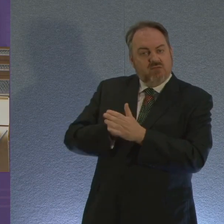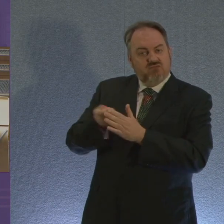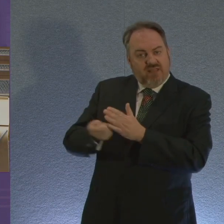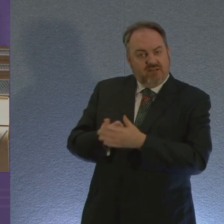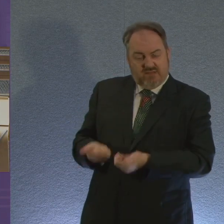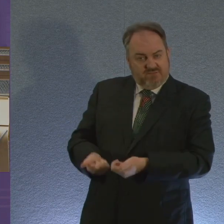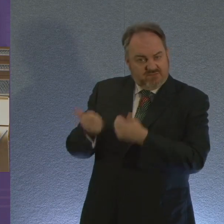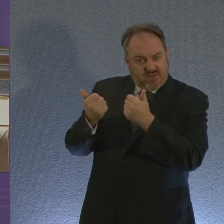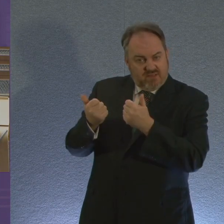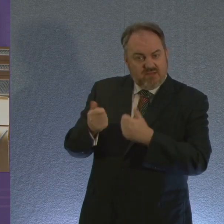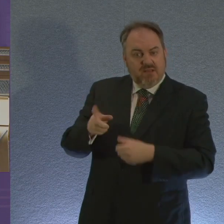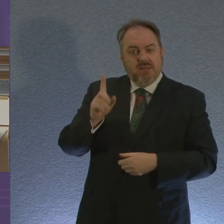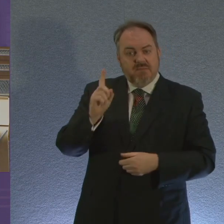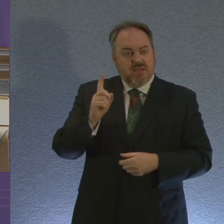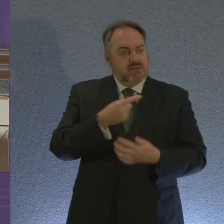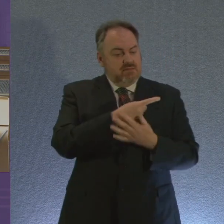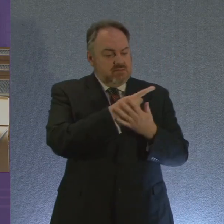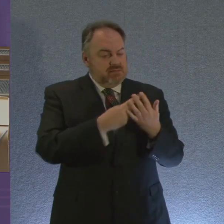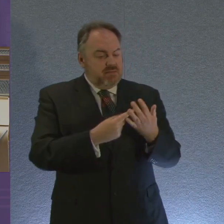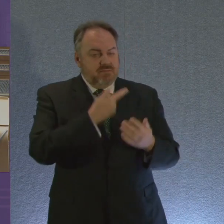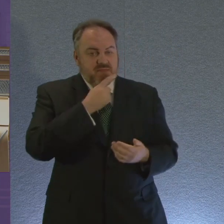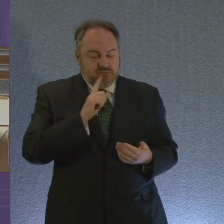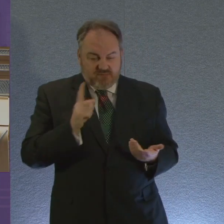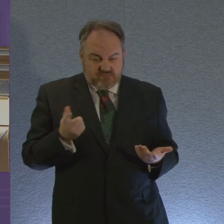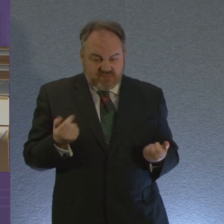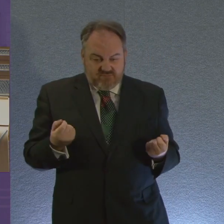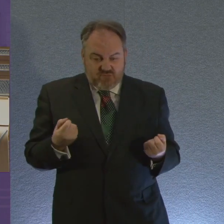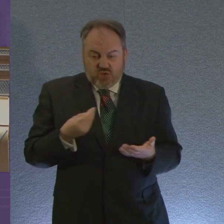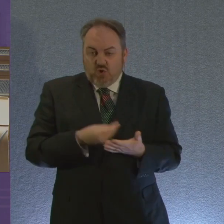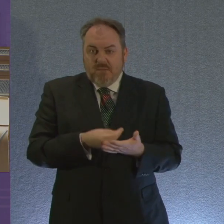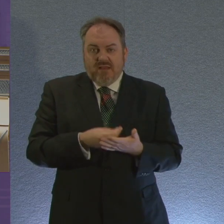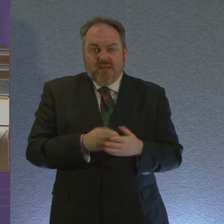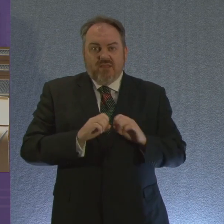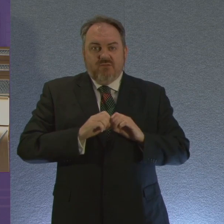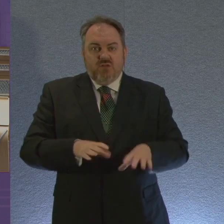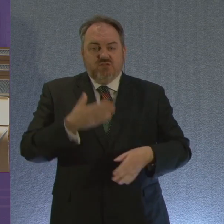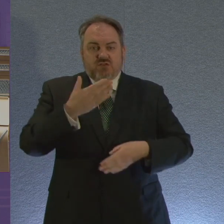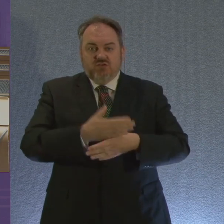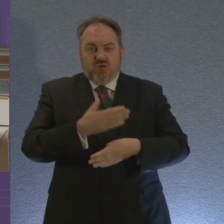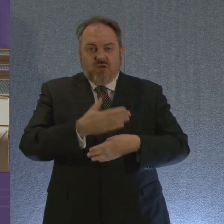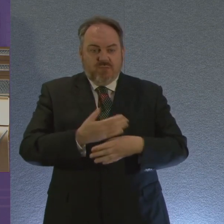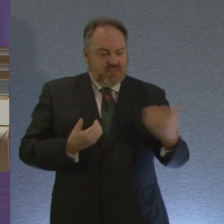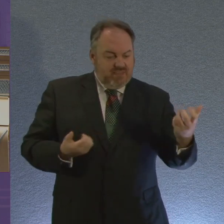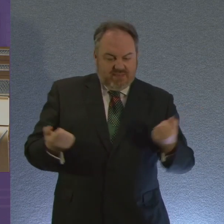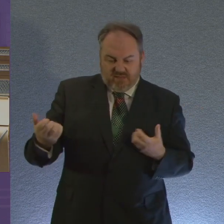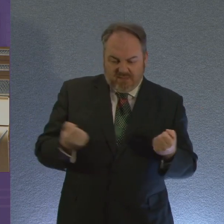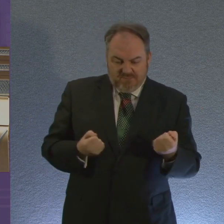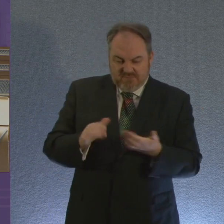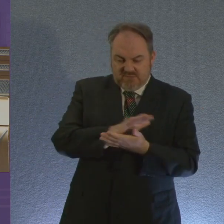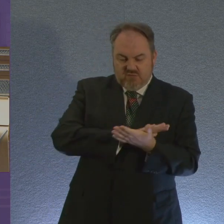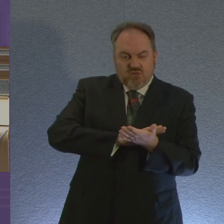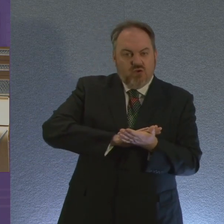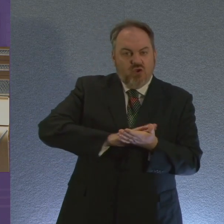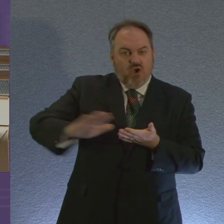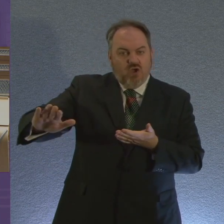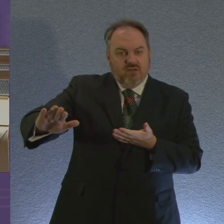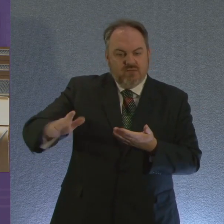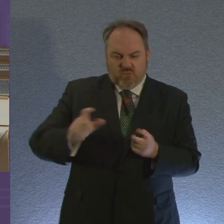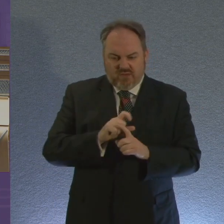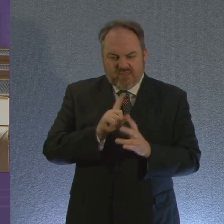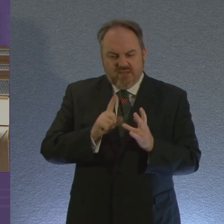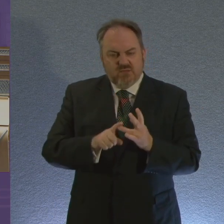envisage where they just will not be able to, through no fault of their own, because they may have lost their job or their income. I'd also like the government to look at extending the time